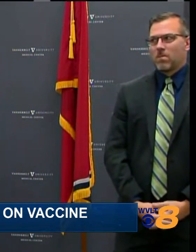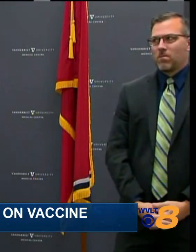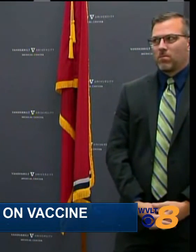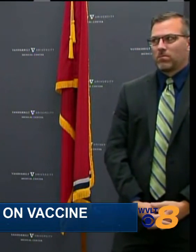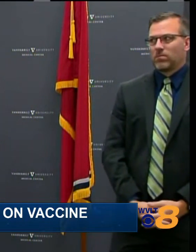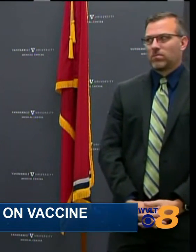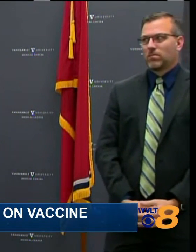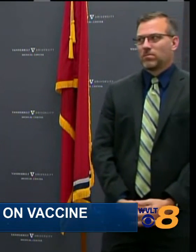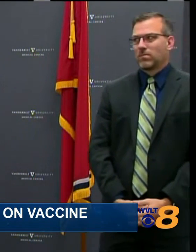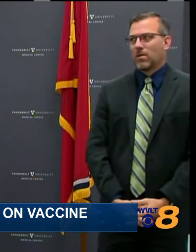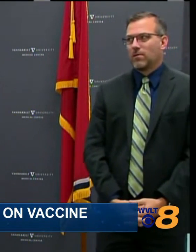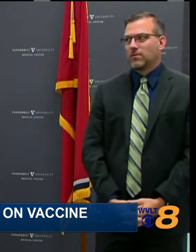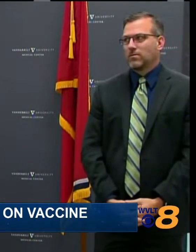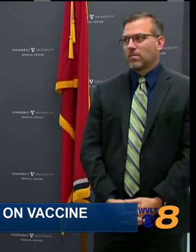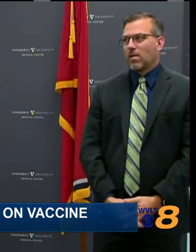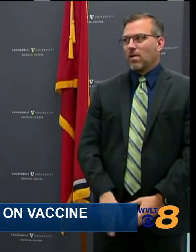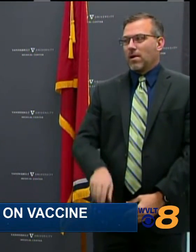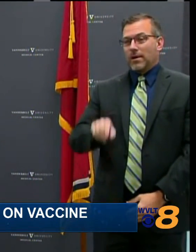Is that right, Tisha?